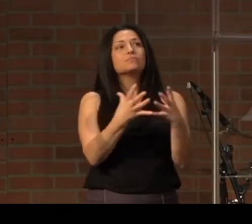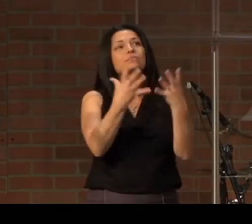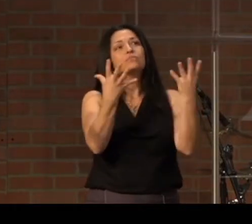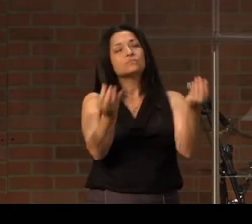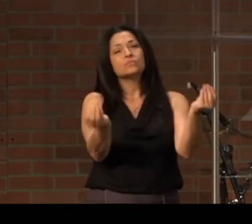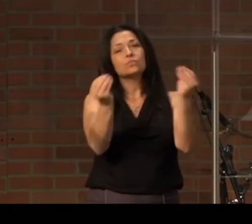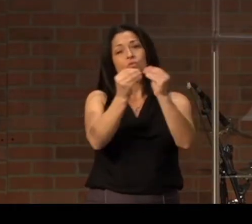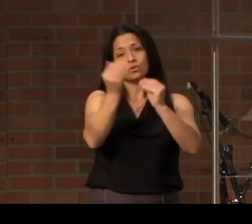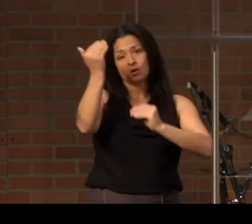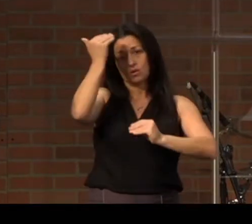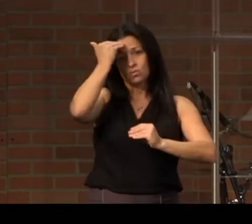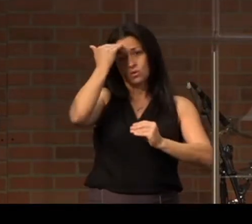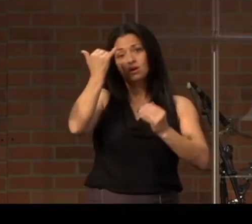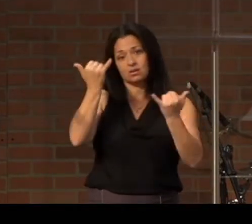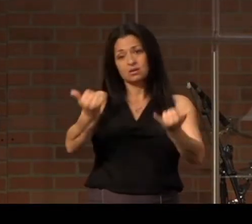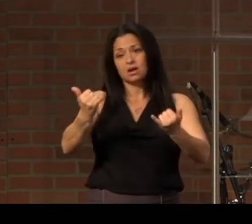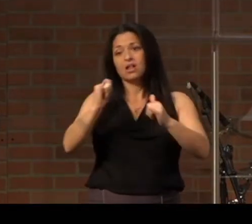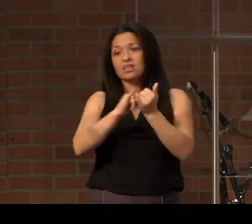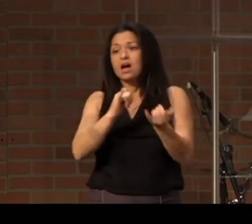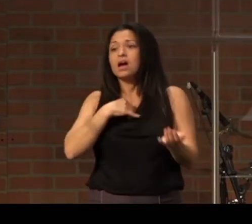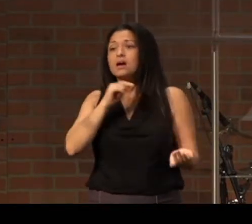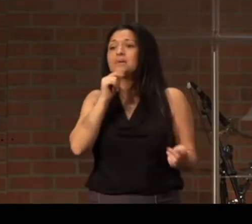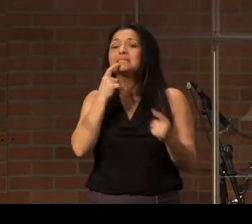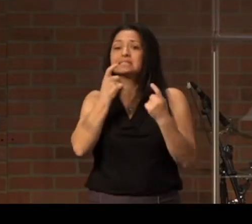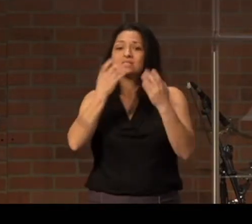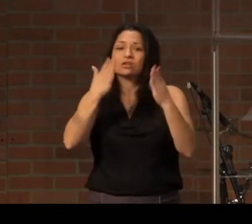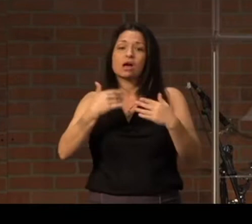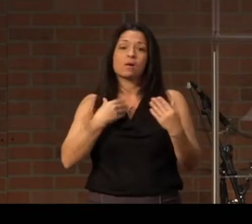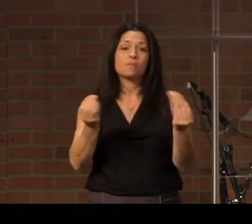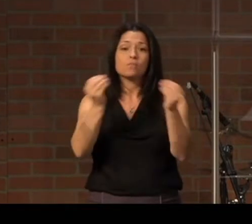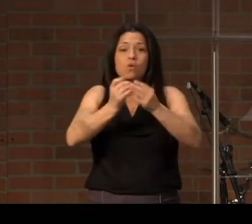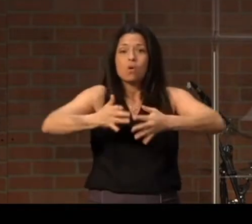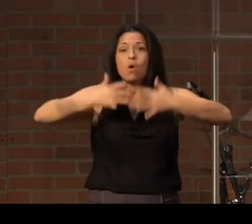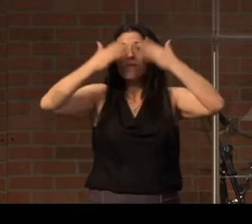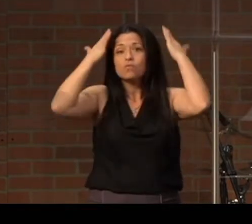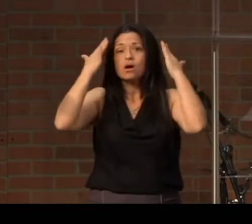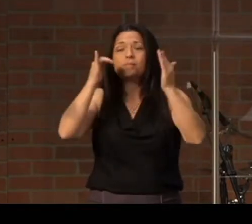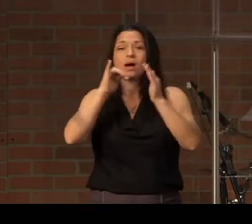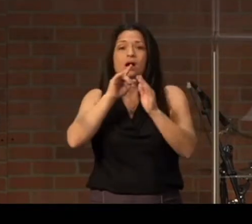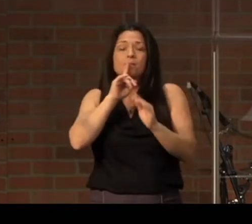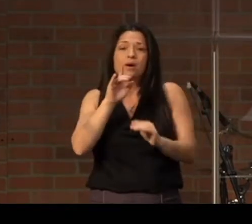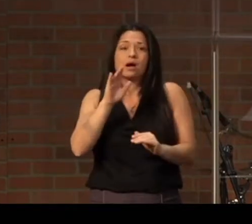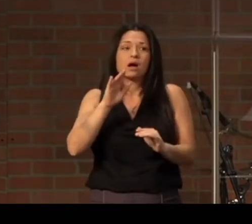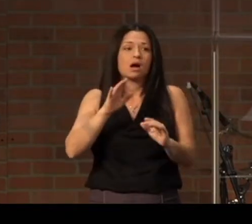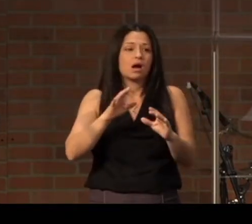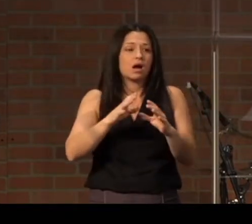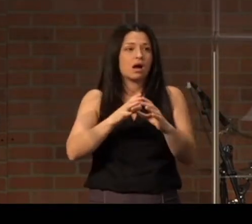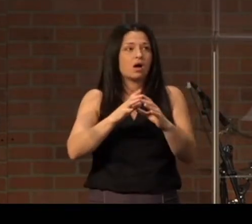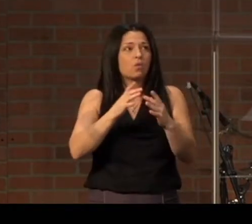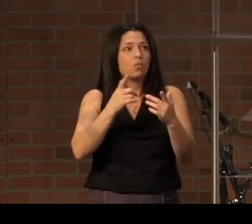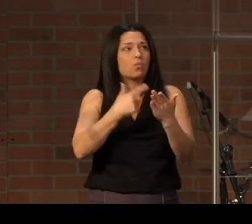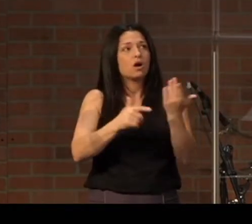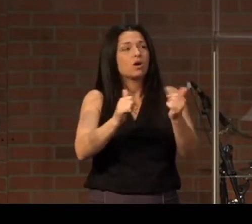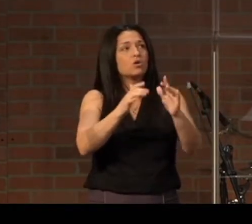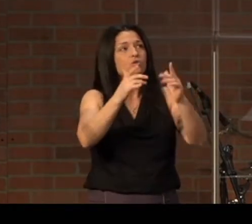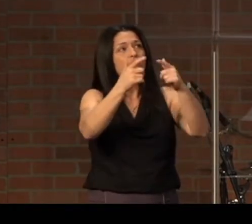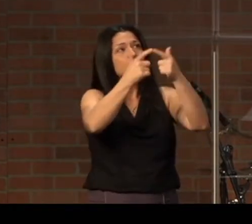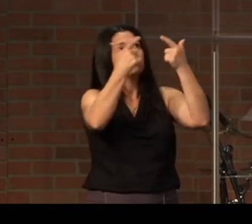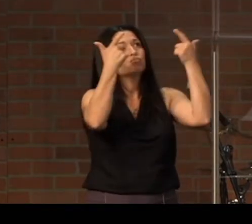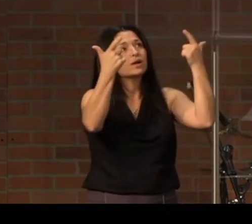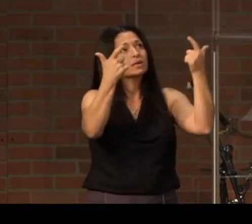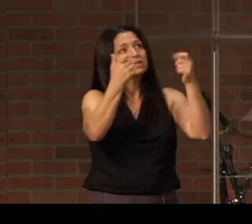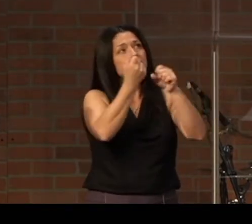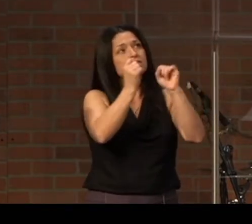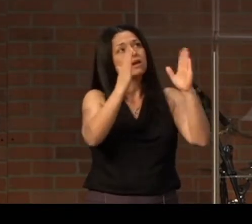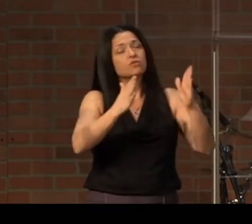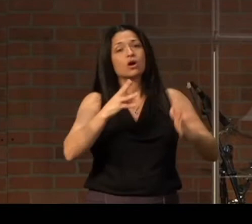now that I am a sinner. I am so much more overwhelmed now by what a great Savior we have. That's what I